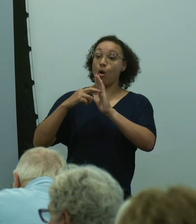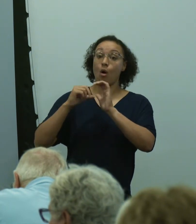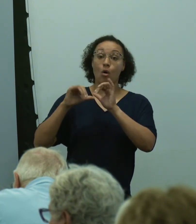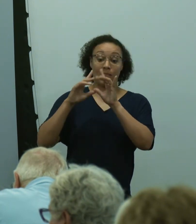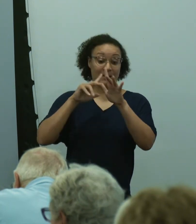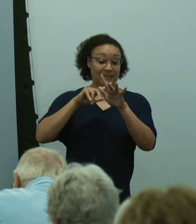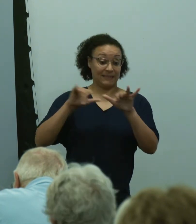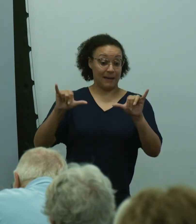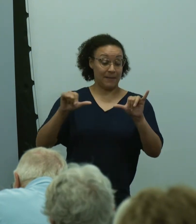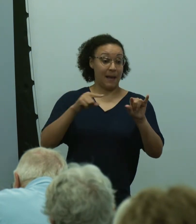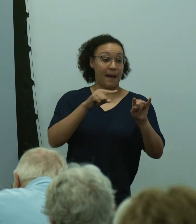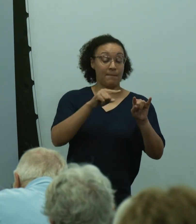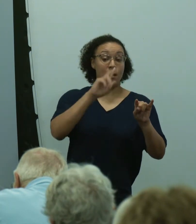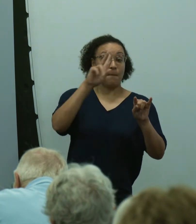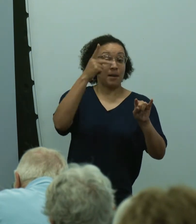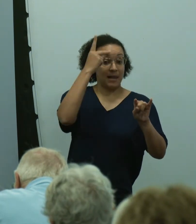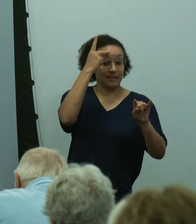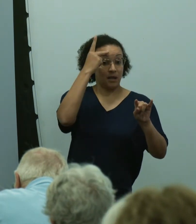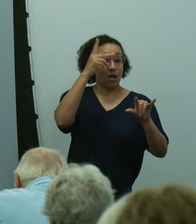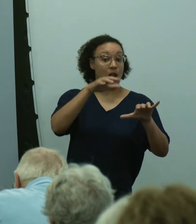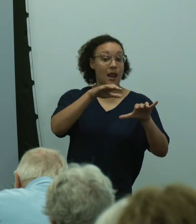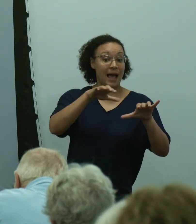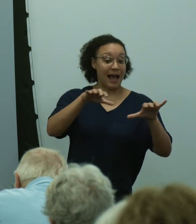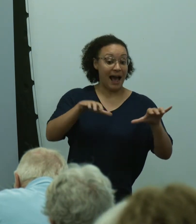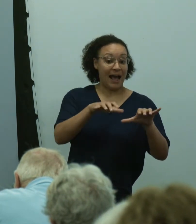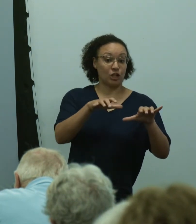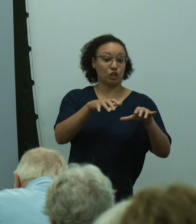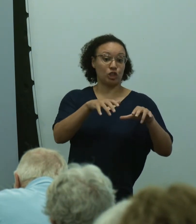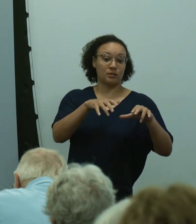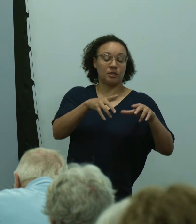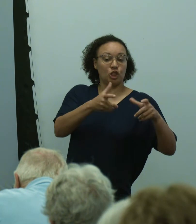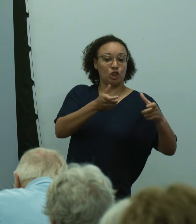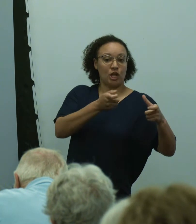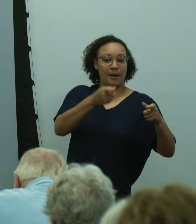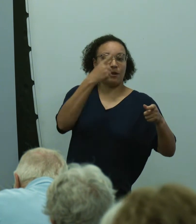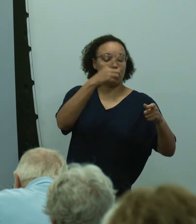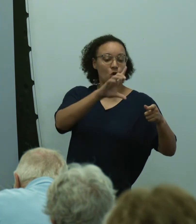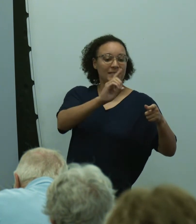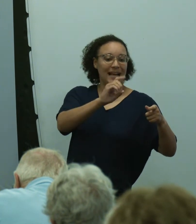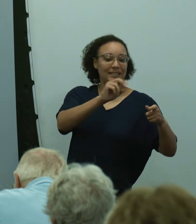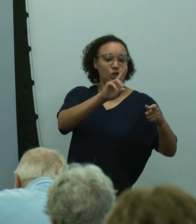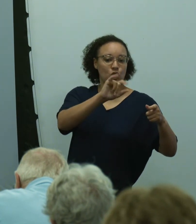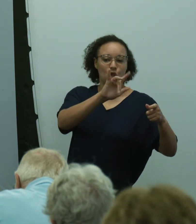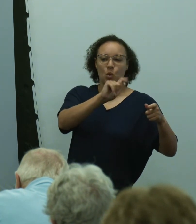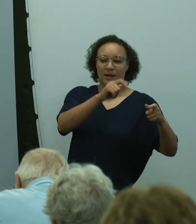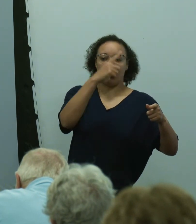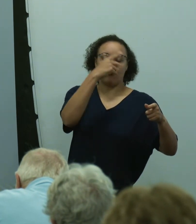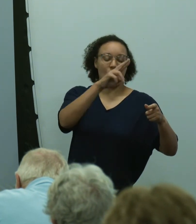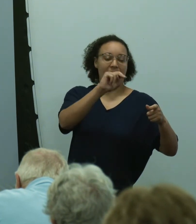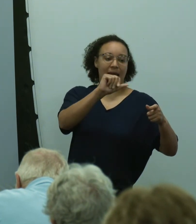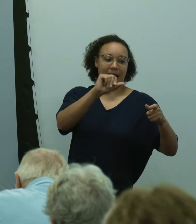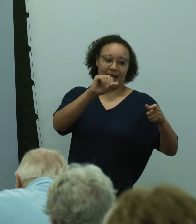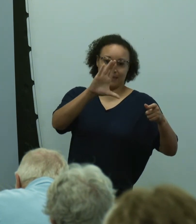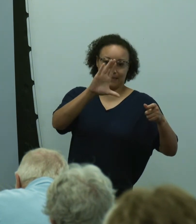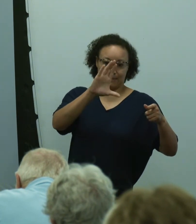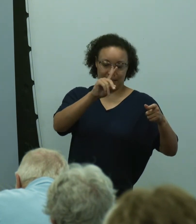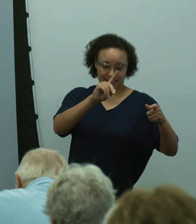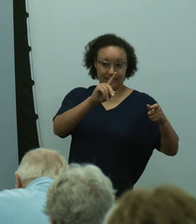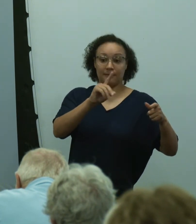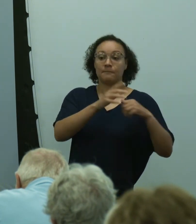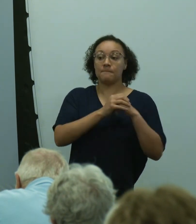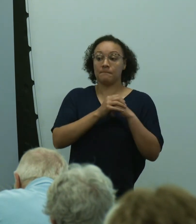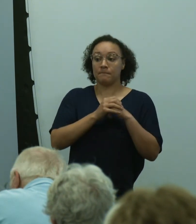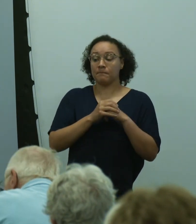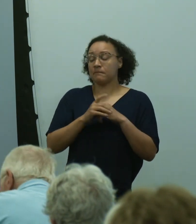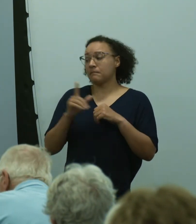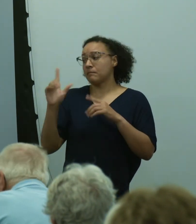serving his appointment as the political action chairman for Dayton unit of the NAACP. President